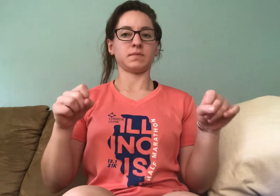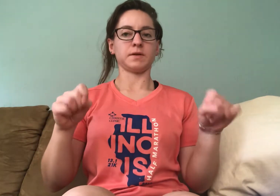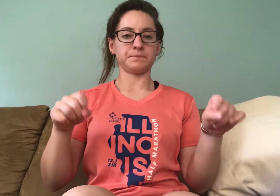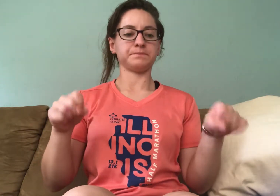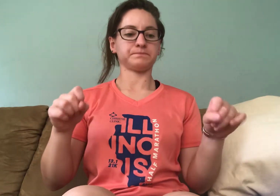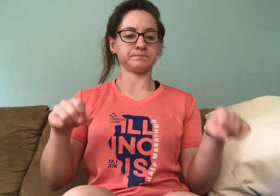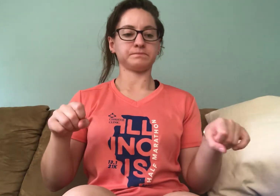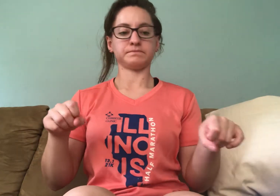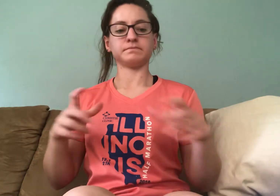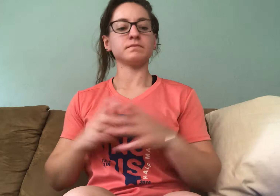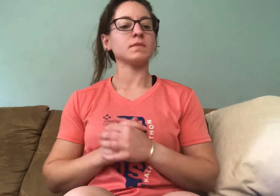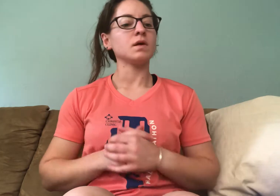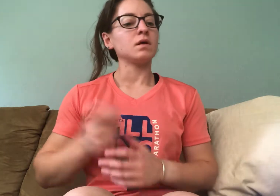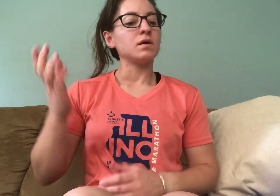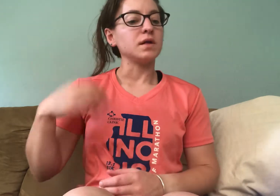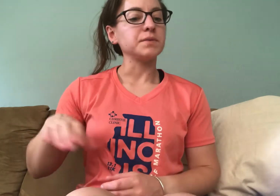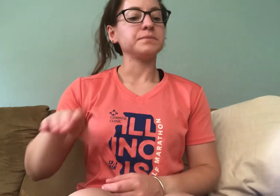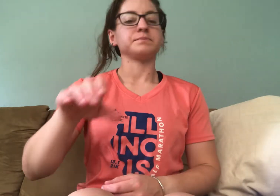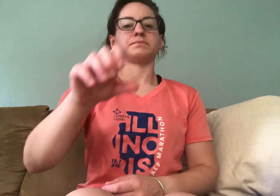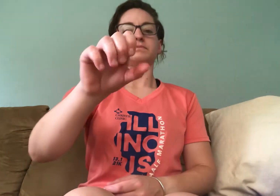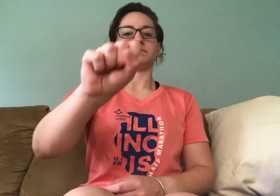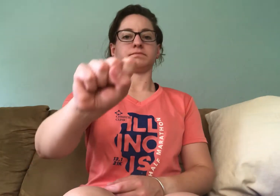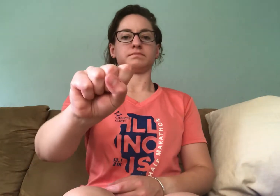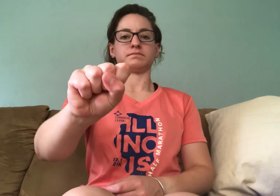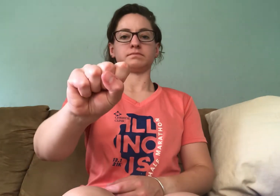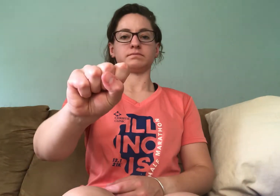Okay. Next one.